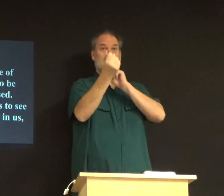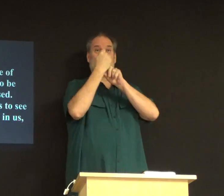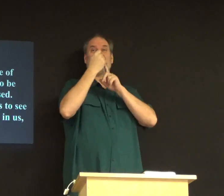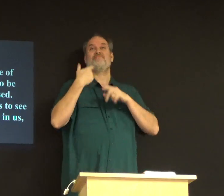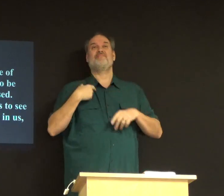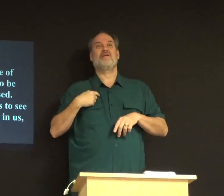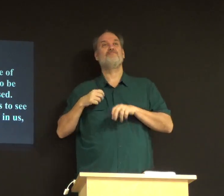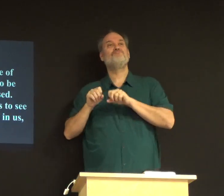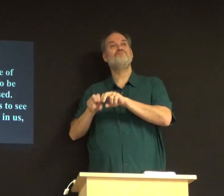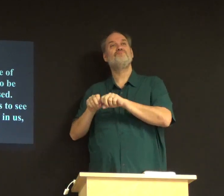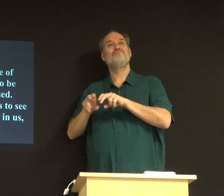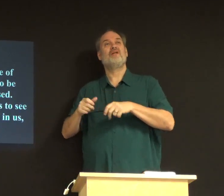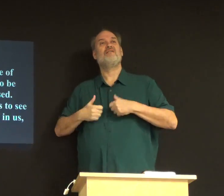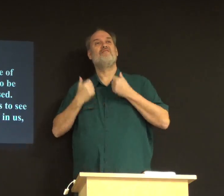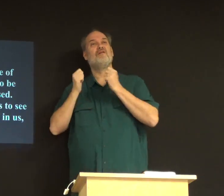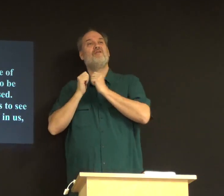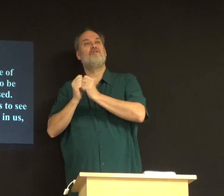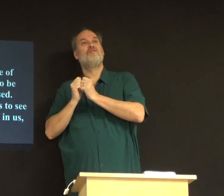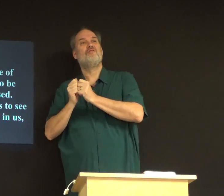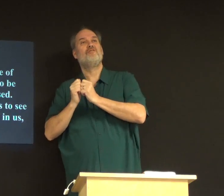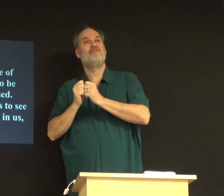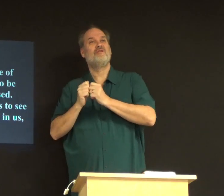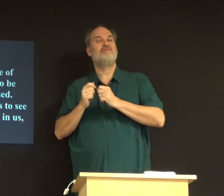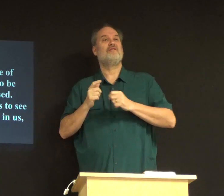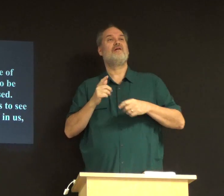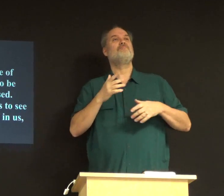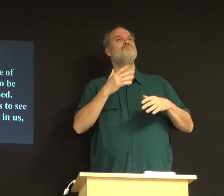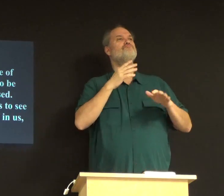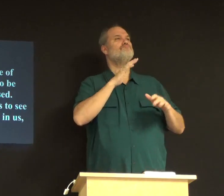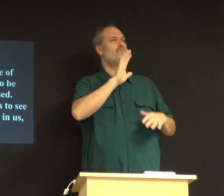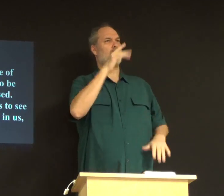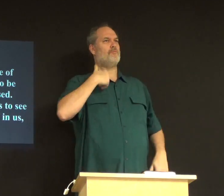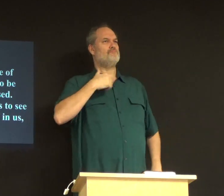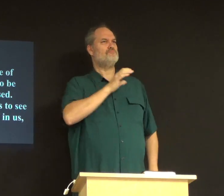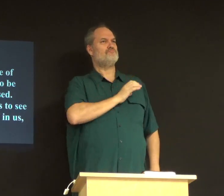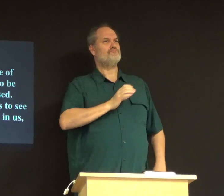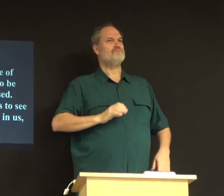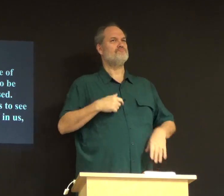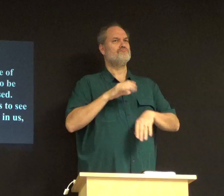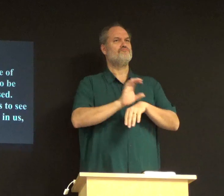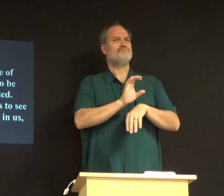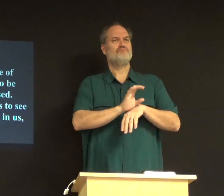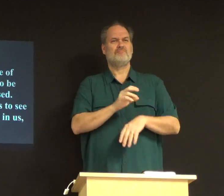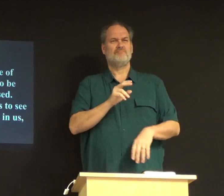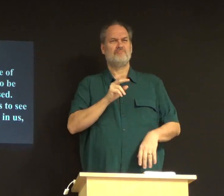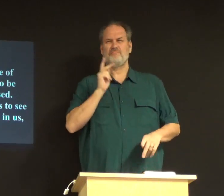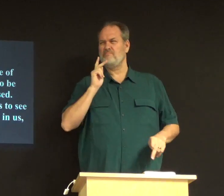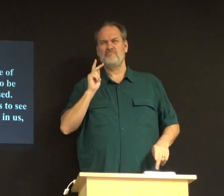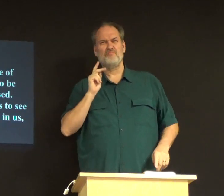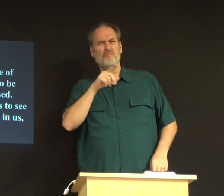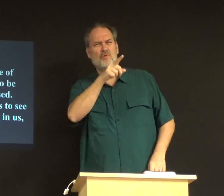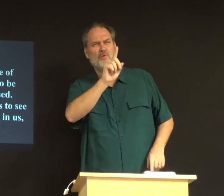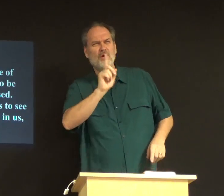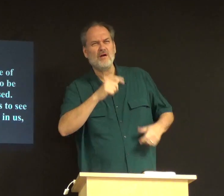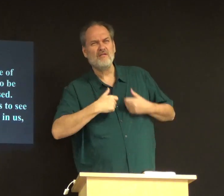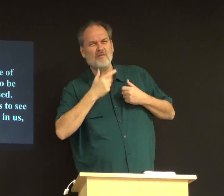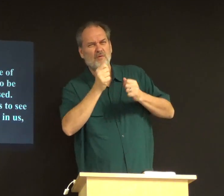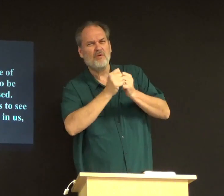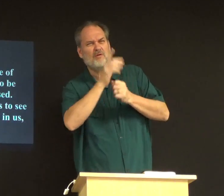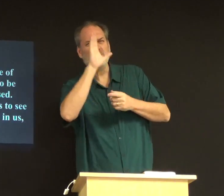So any of our people that can, and then go into their boyfriend or girlfriend or whatever it is, that they go